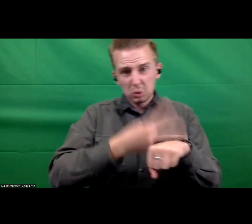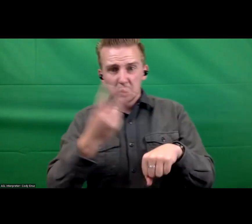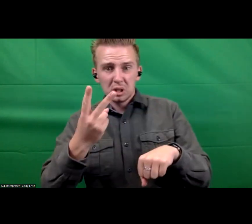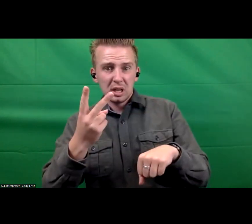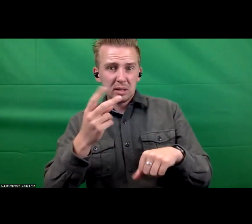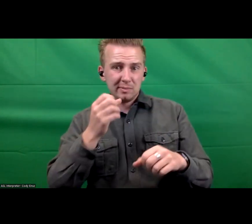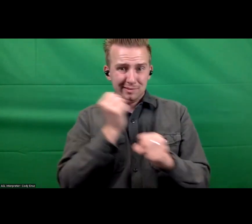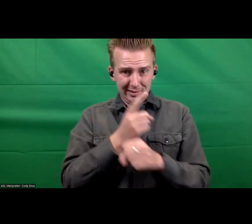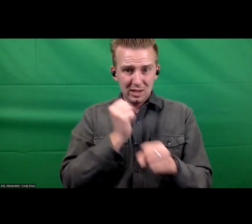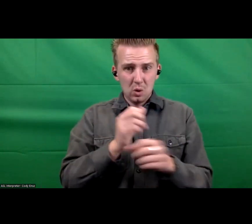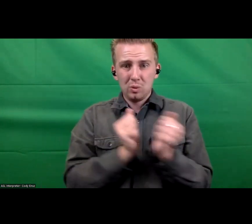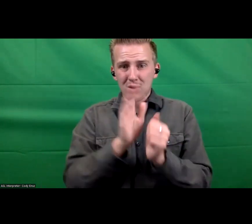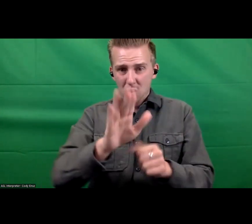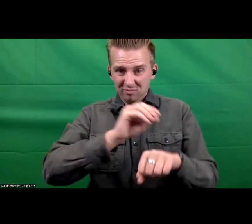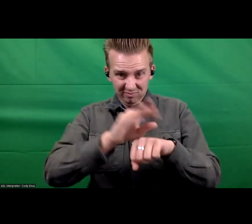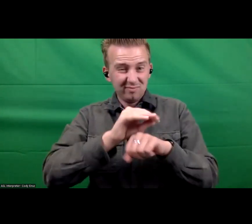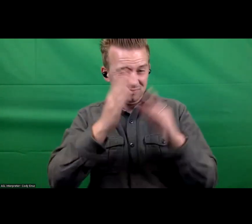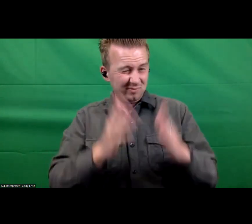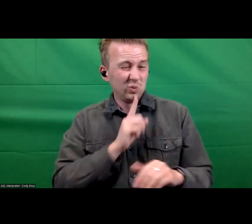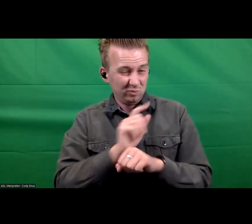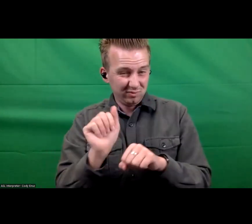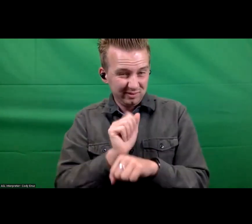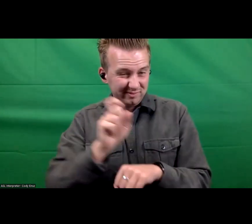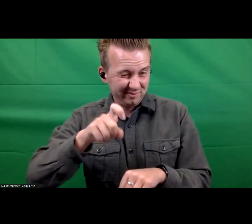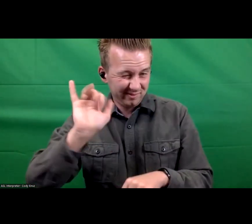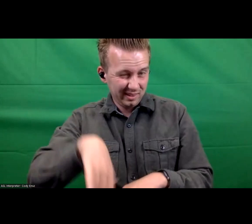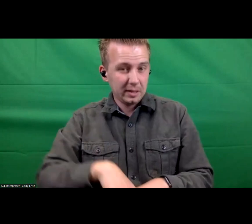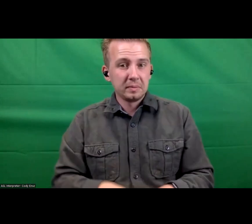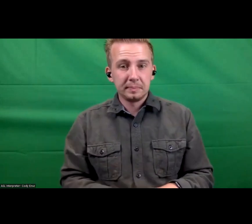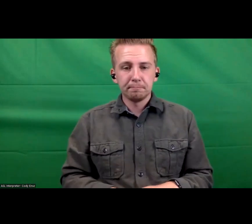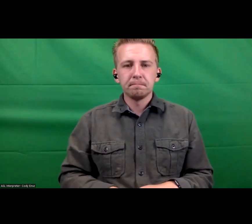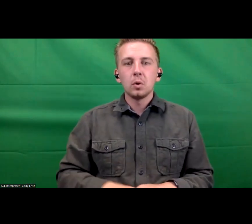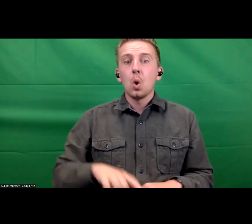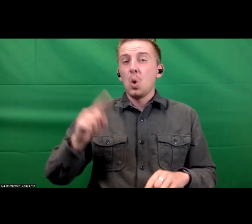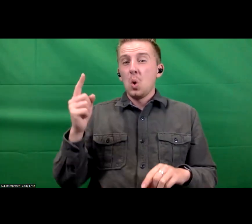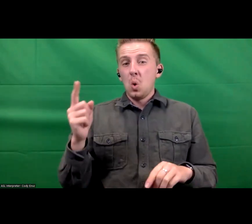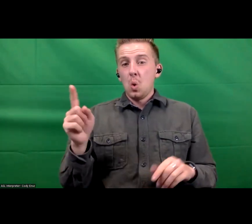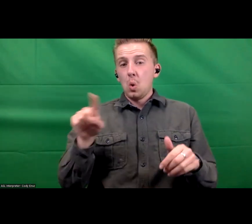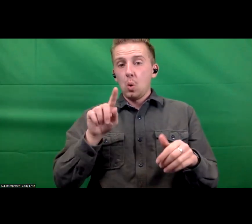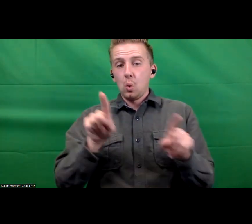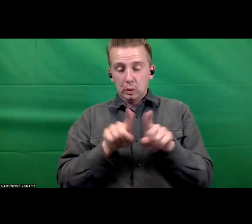Another thing I wish somebody would have told me when I was a student was to